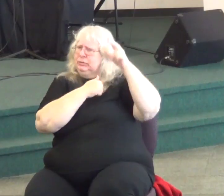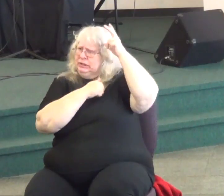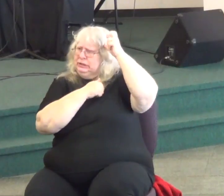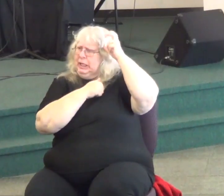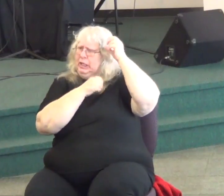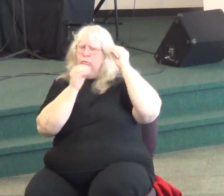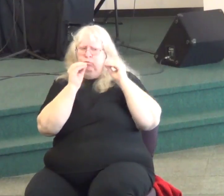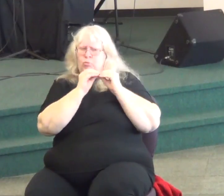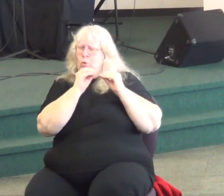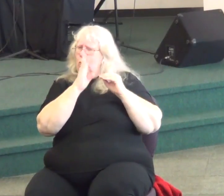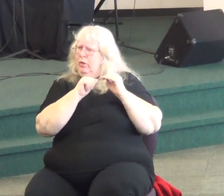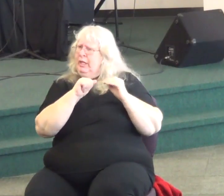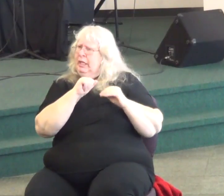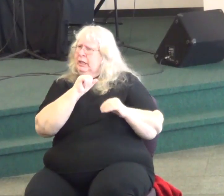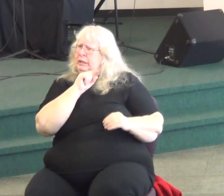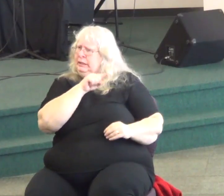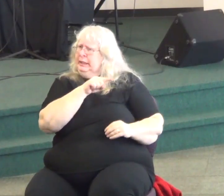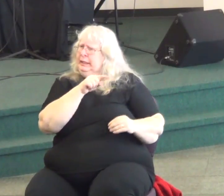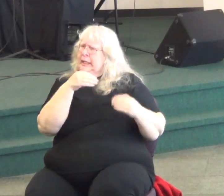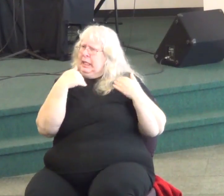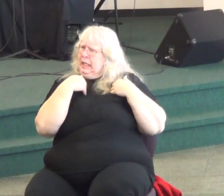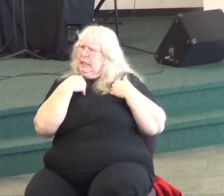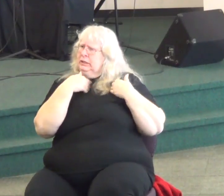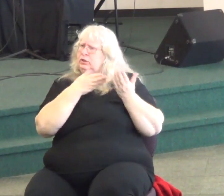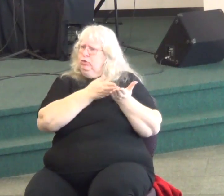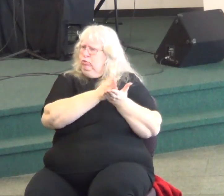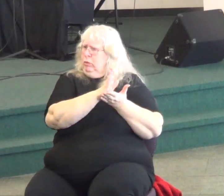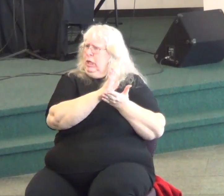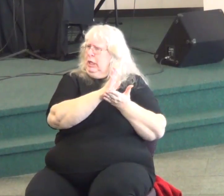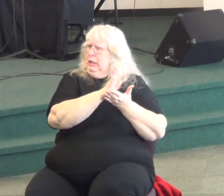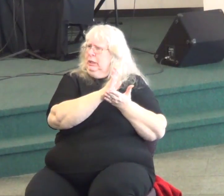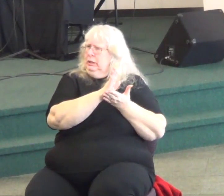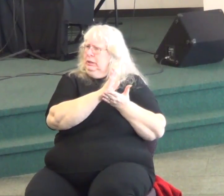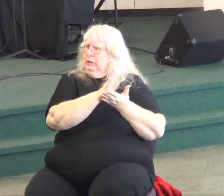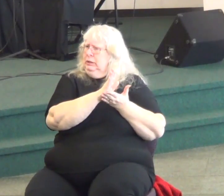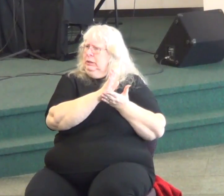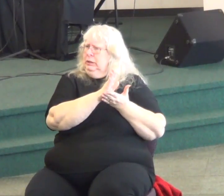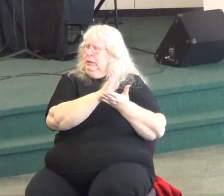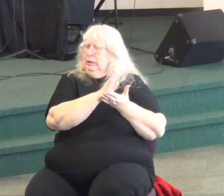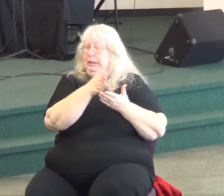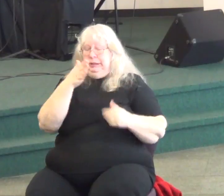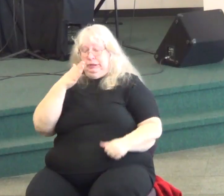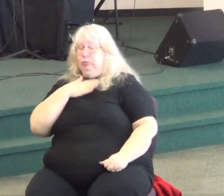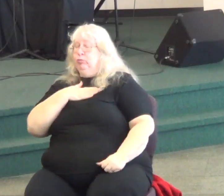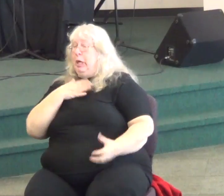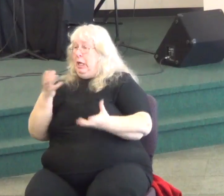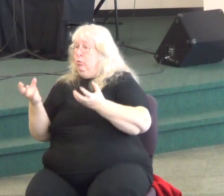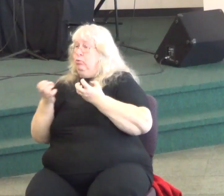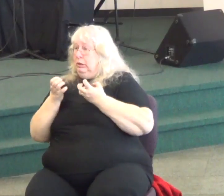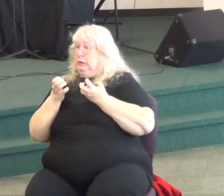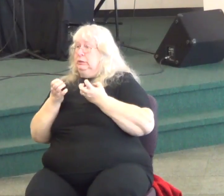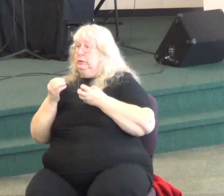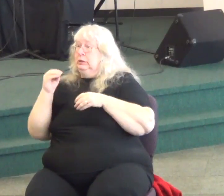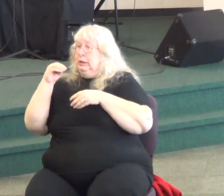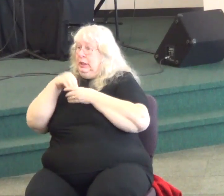that sucker way too much ground because it's my own will that gets me in trouble. I just allow him a